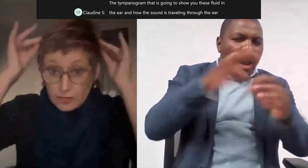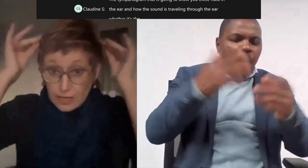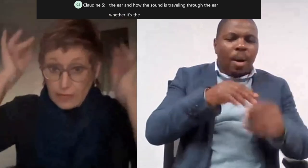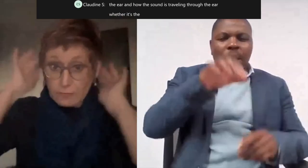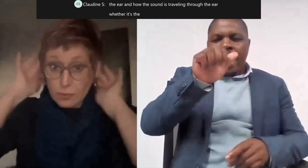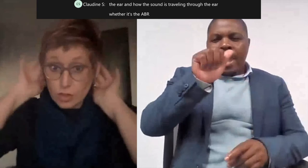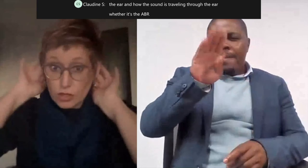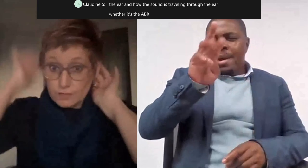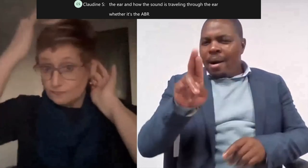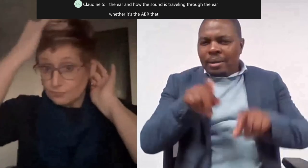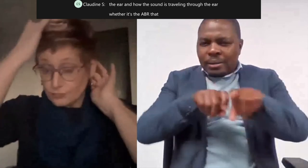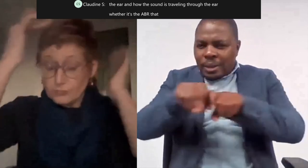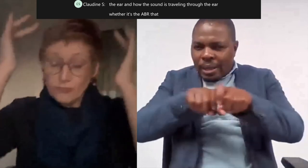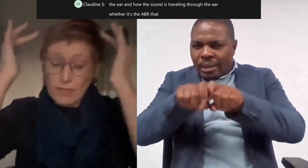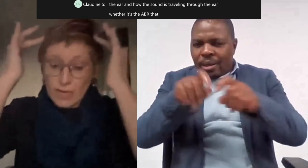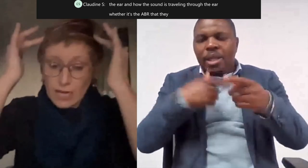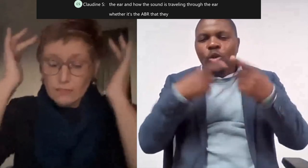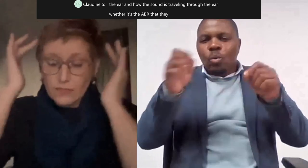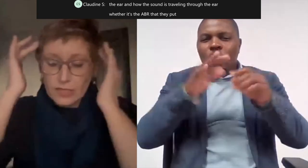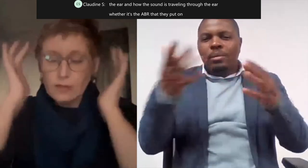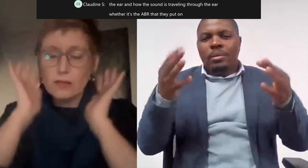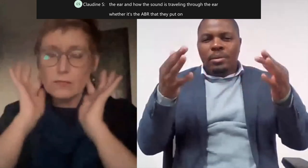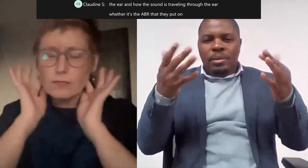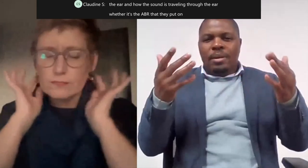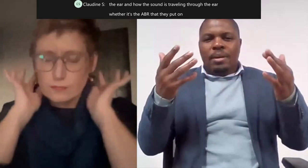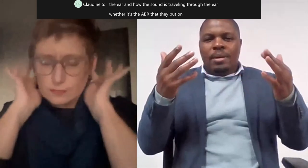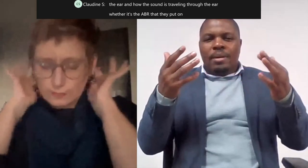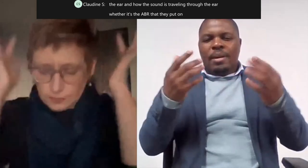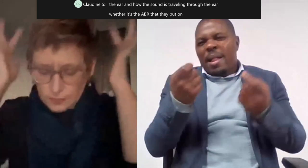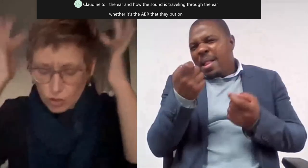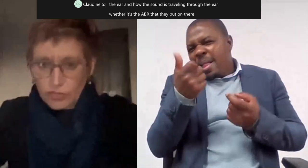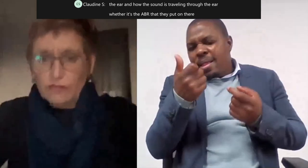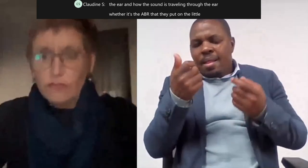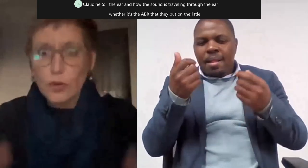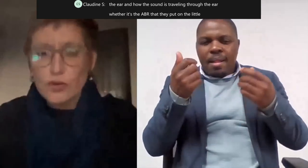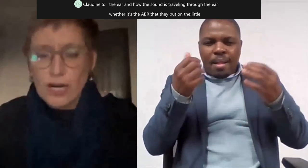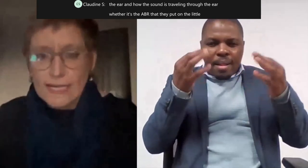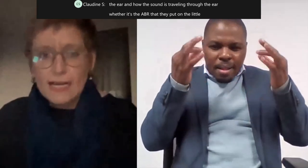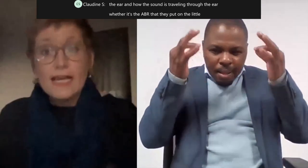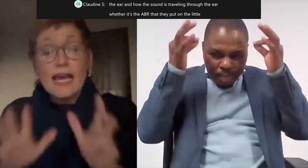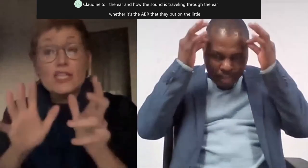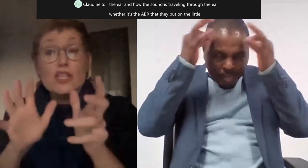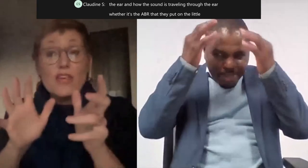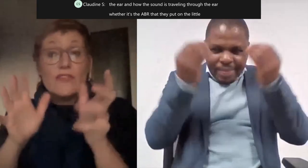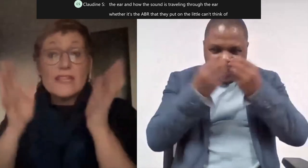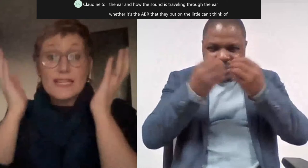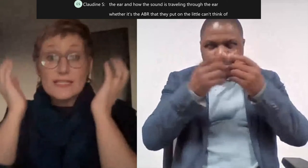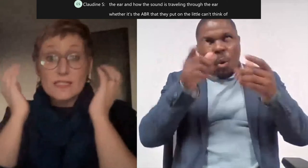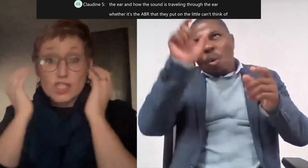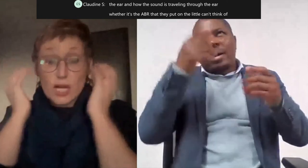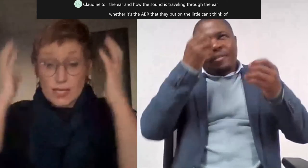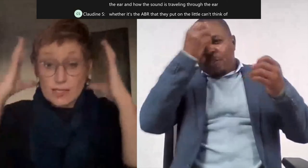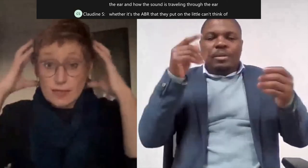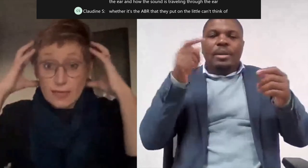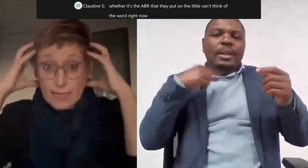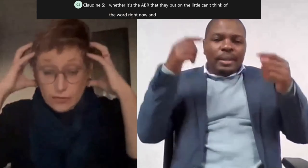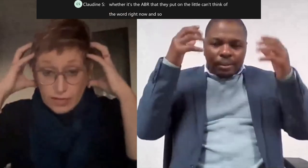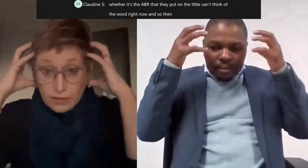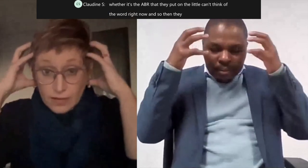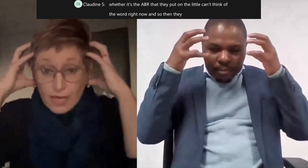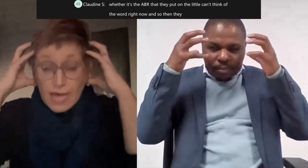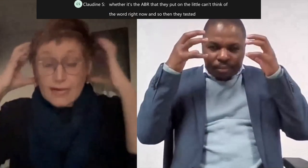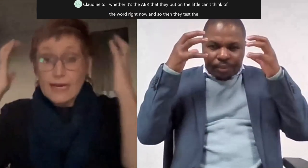that they put on the little, can't think of the word right now. And so then they test the